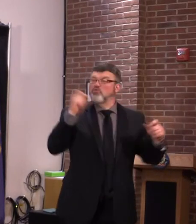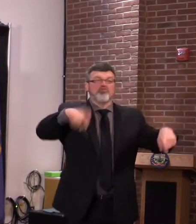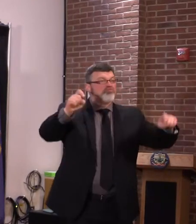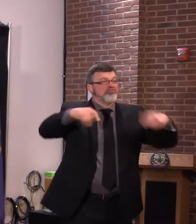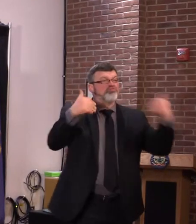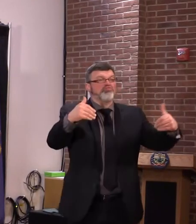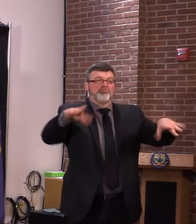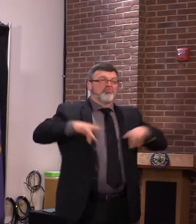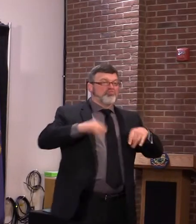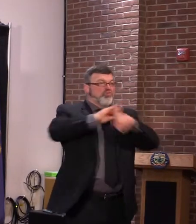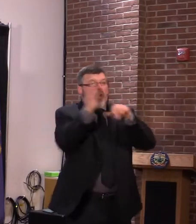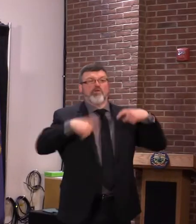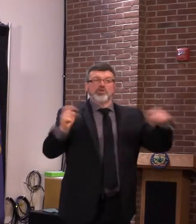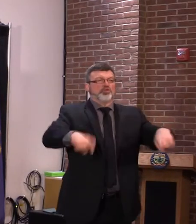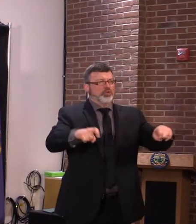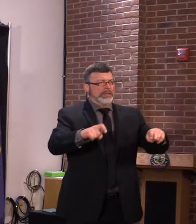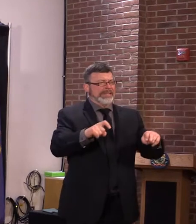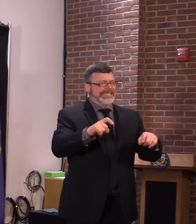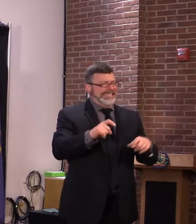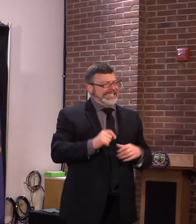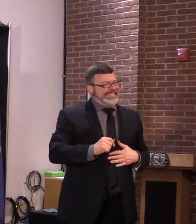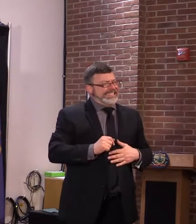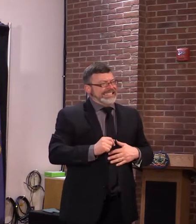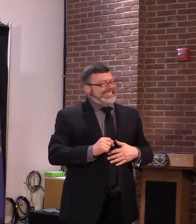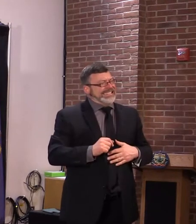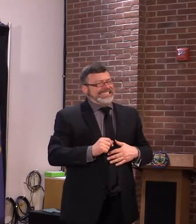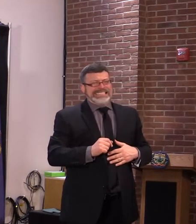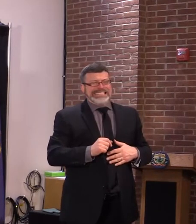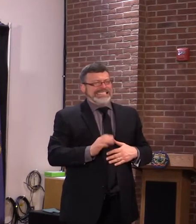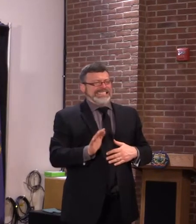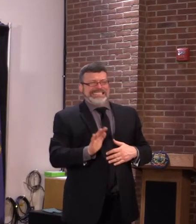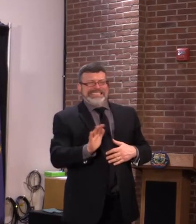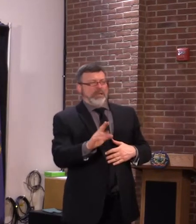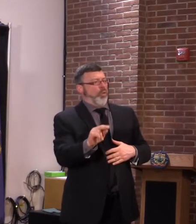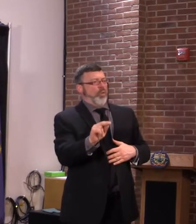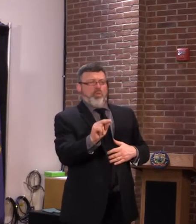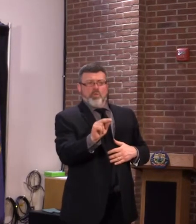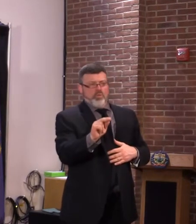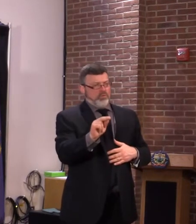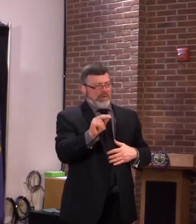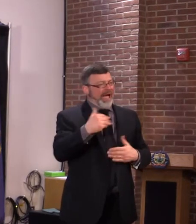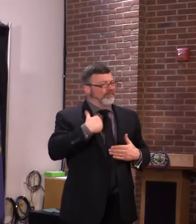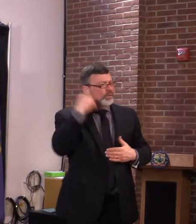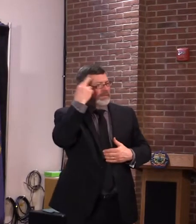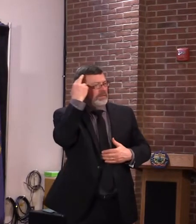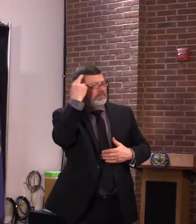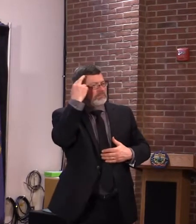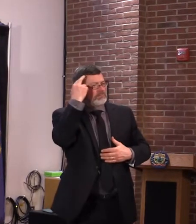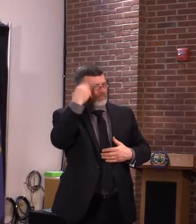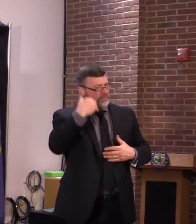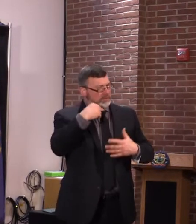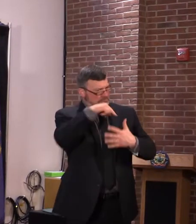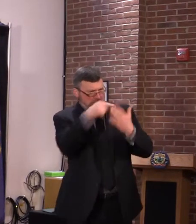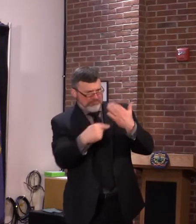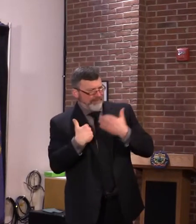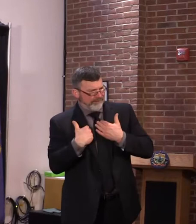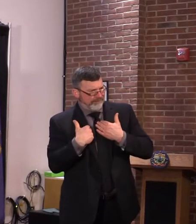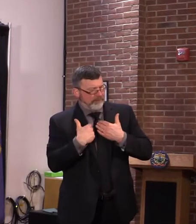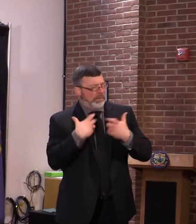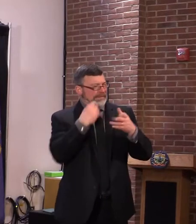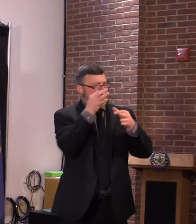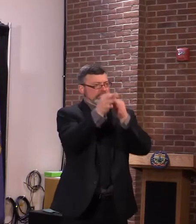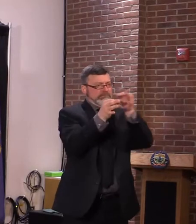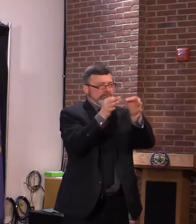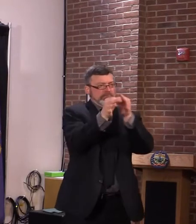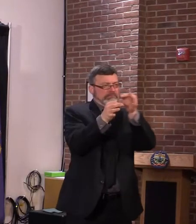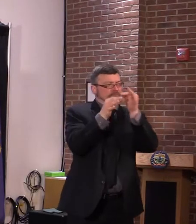why. Even though many of us are vaccinated and highly protected from serious outcomes, we cannot always